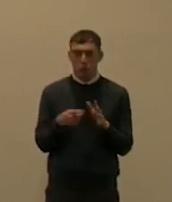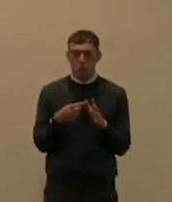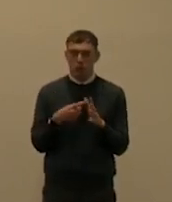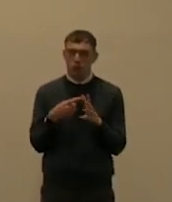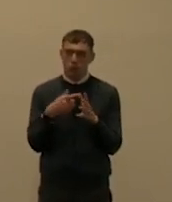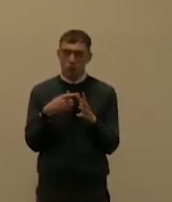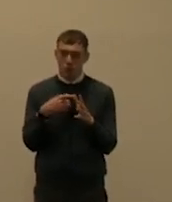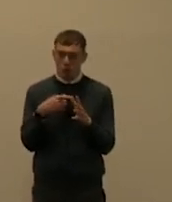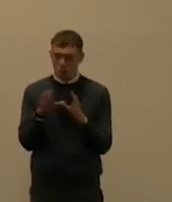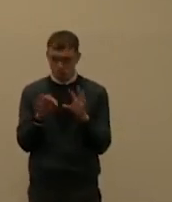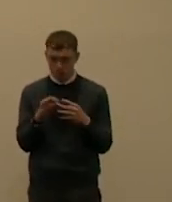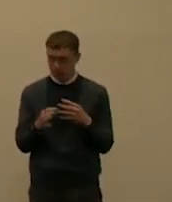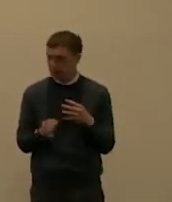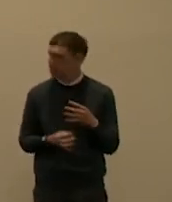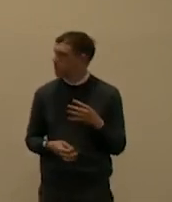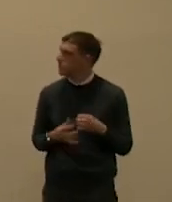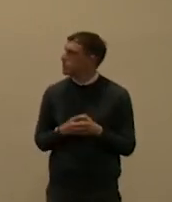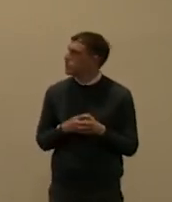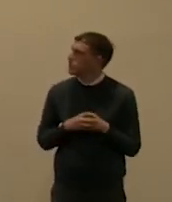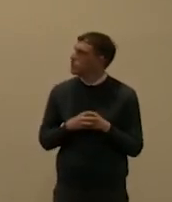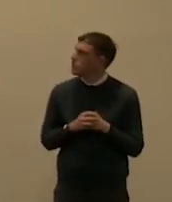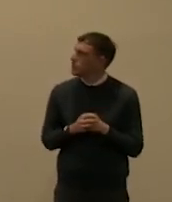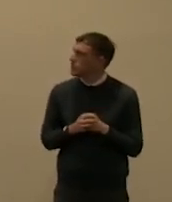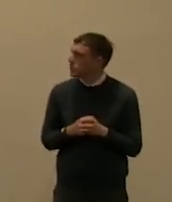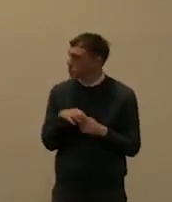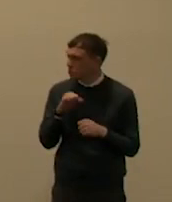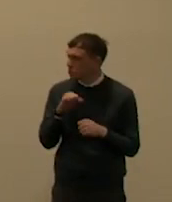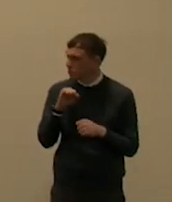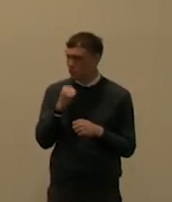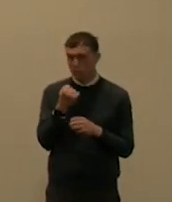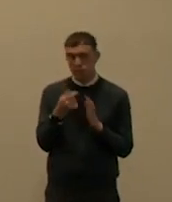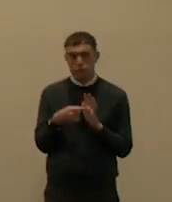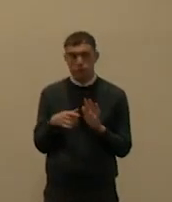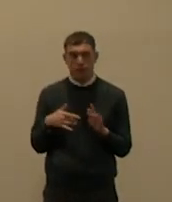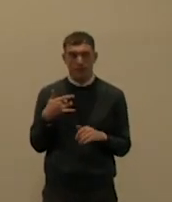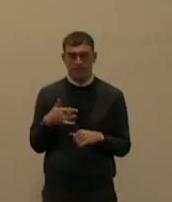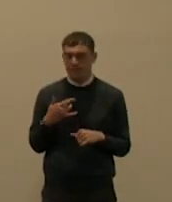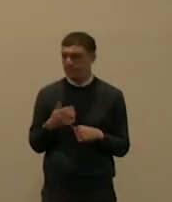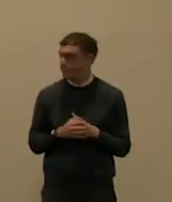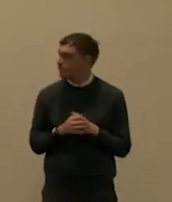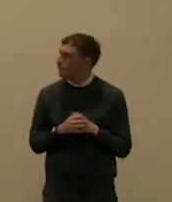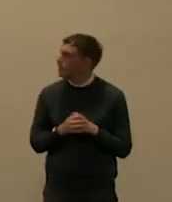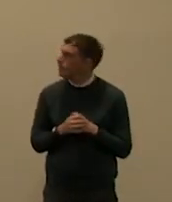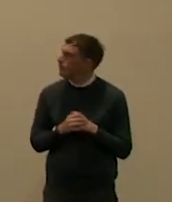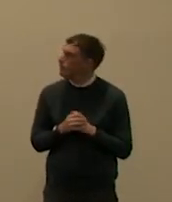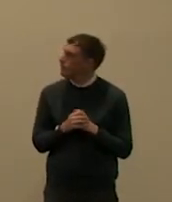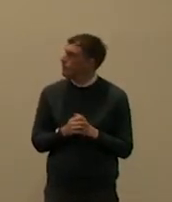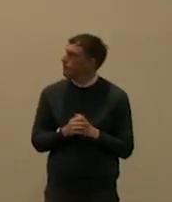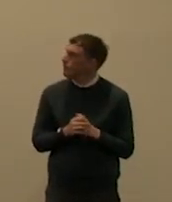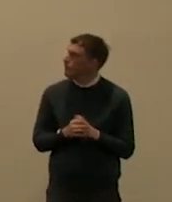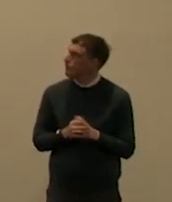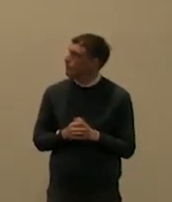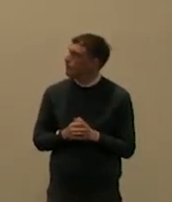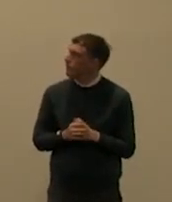options. Okay, so let's go to the live demo. In this case.